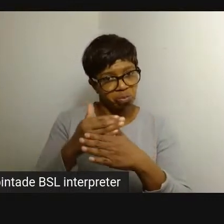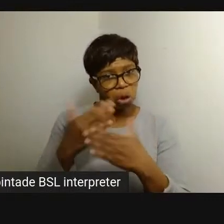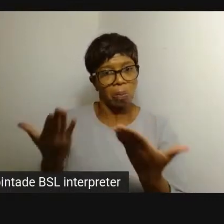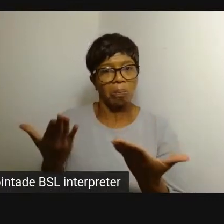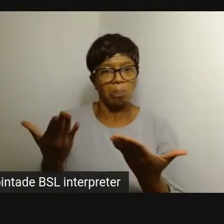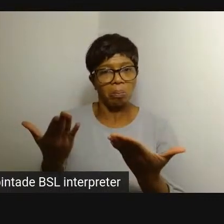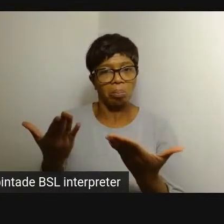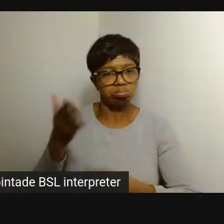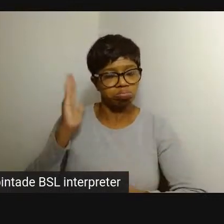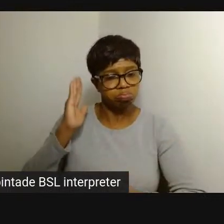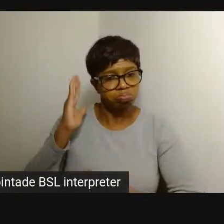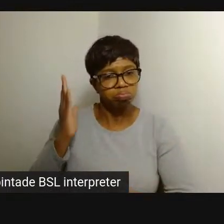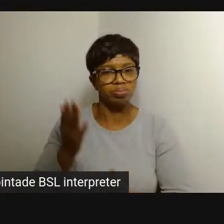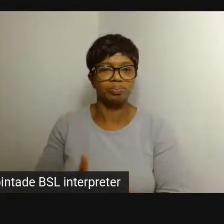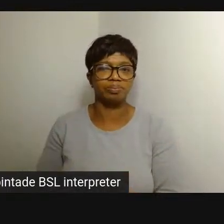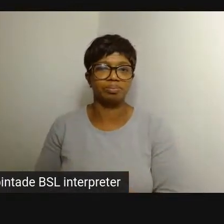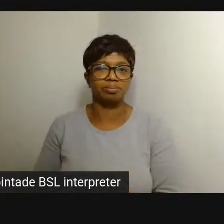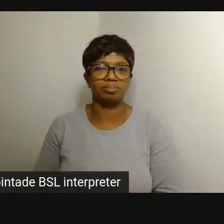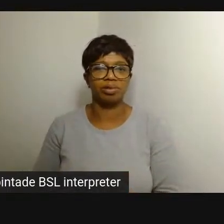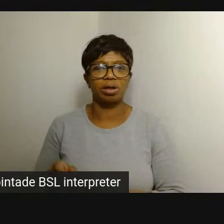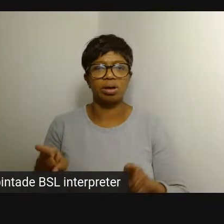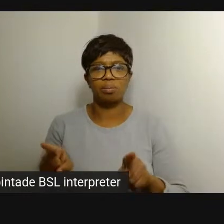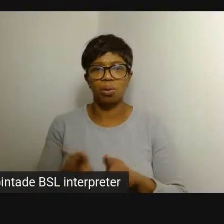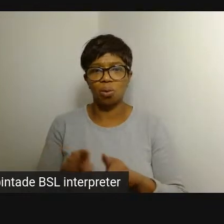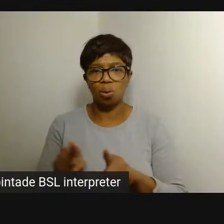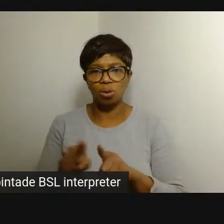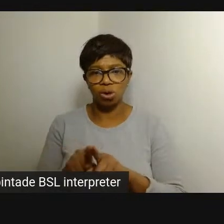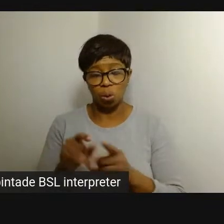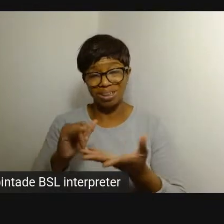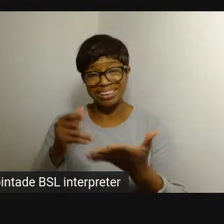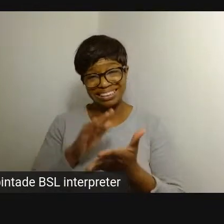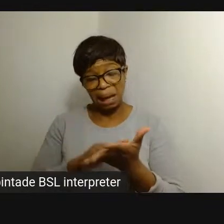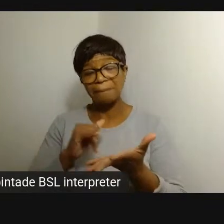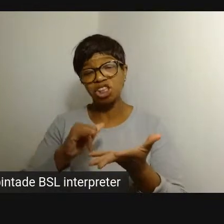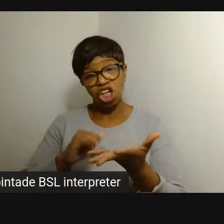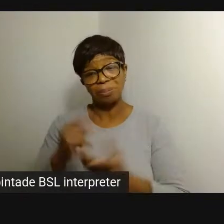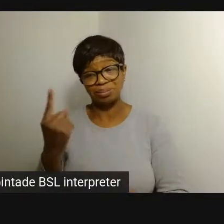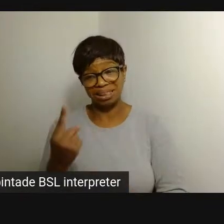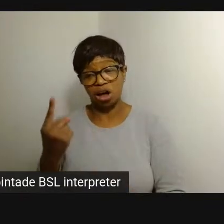Project Justice, but also Sam Sharpe himself.